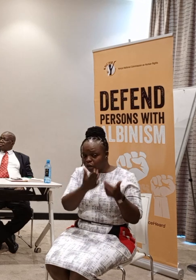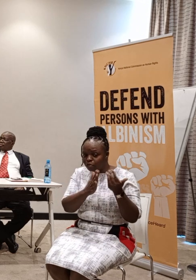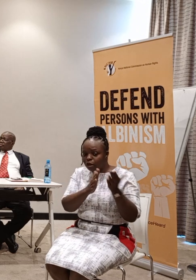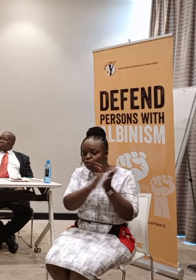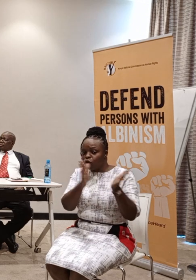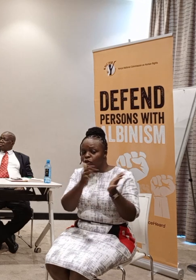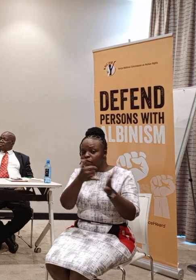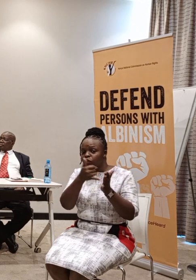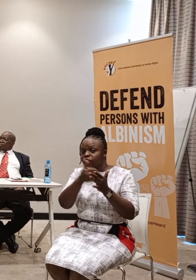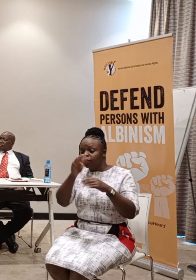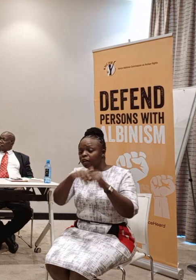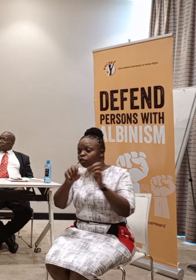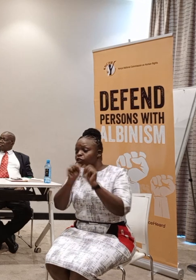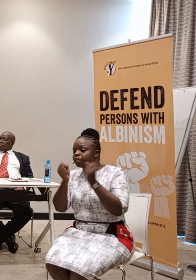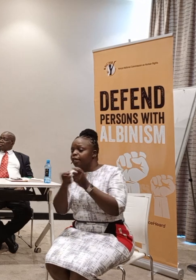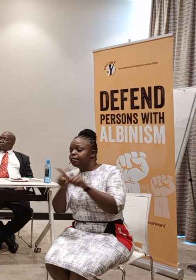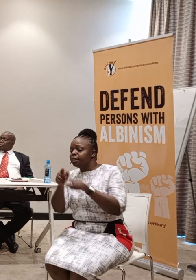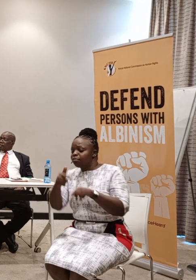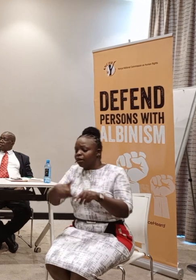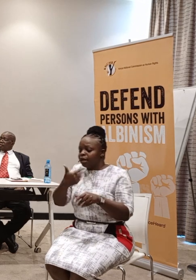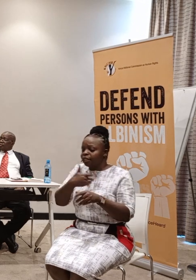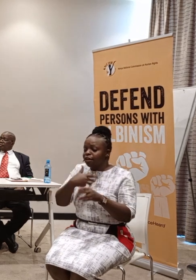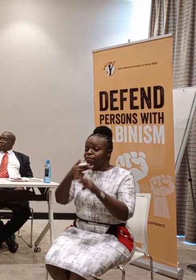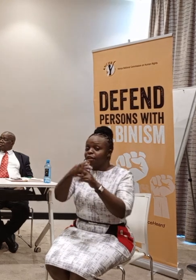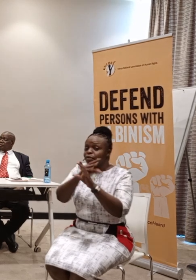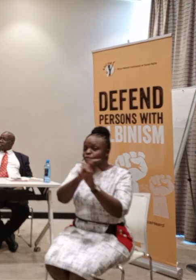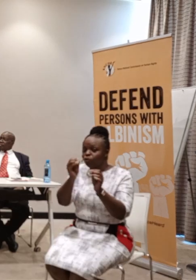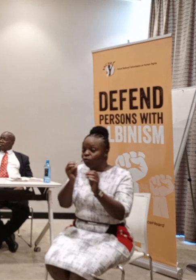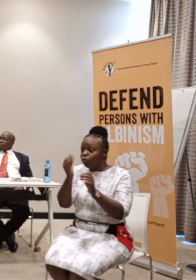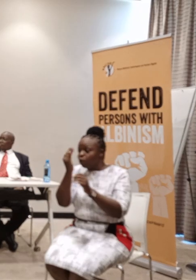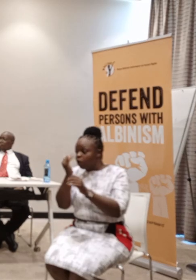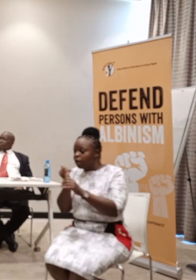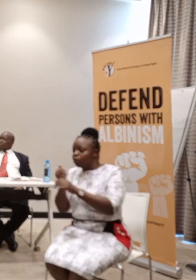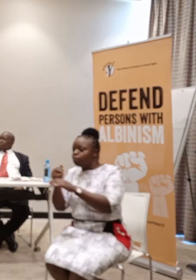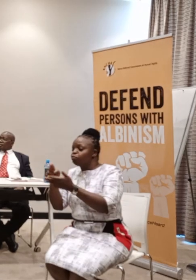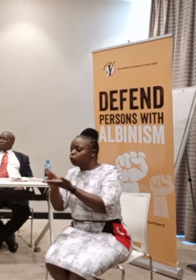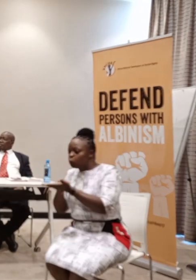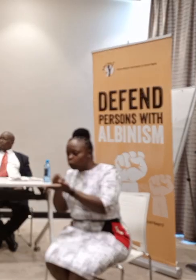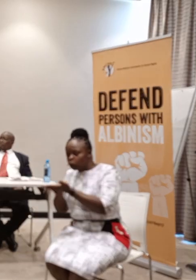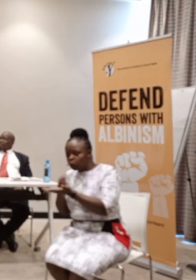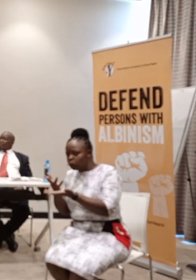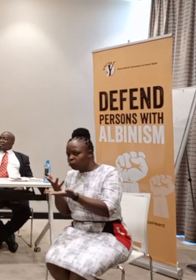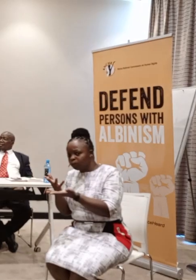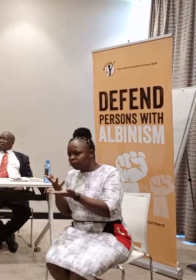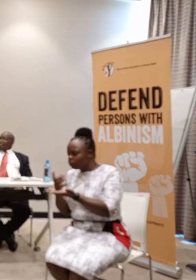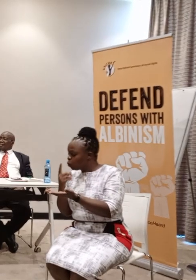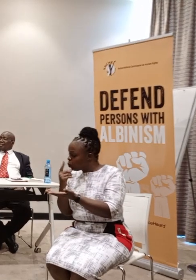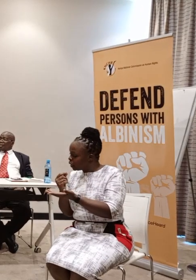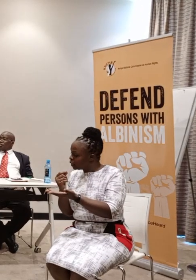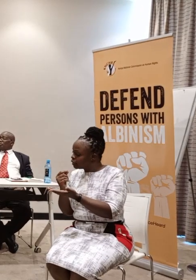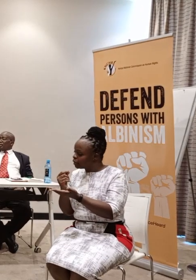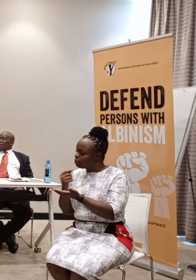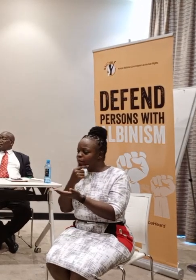than the societies like ours where there was no name. Because Omusungu or Mudongo is really the white man,